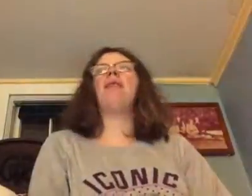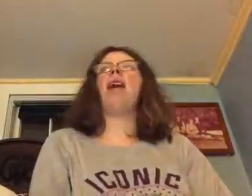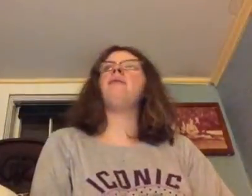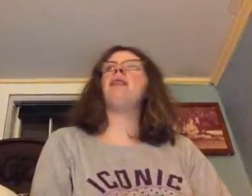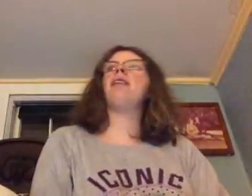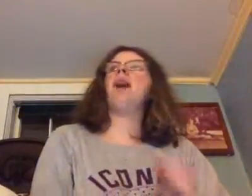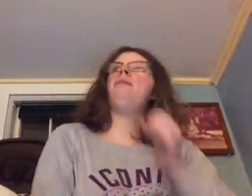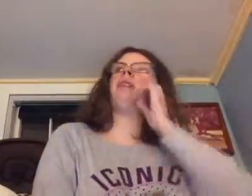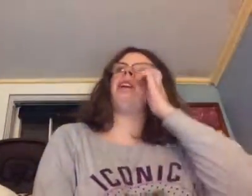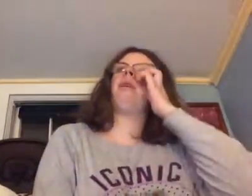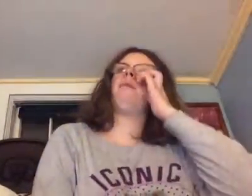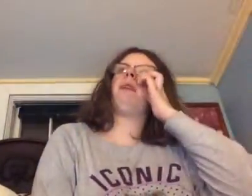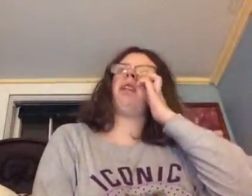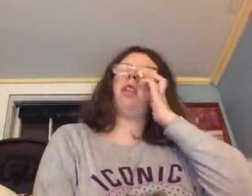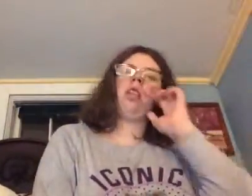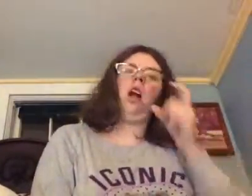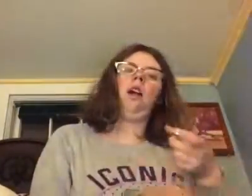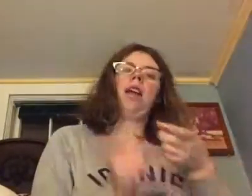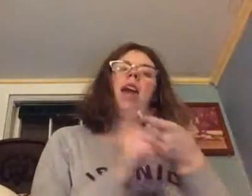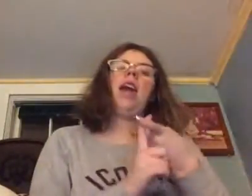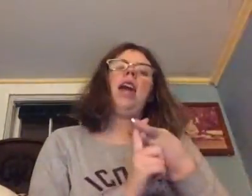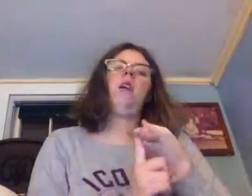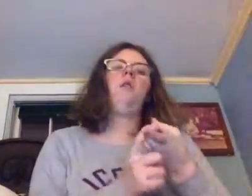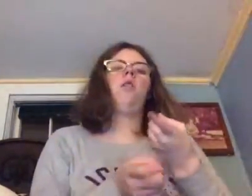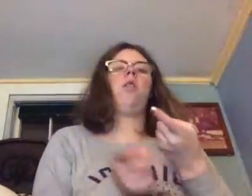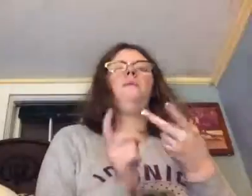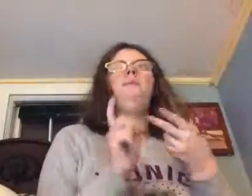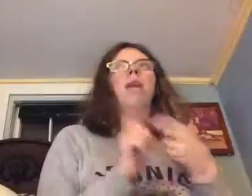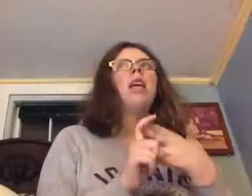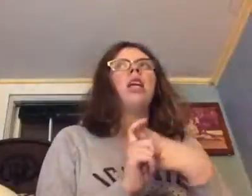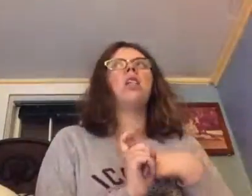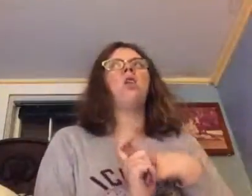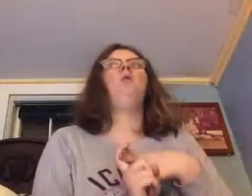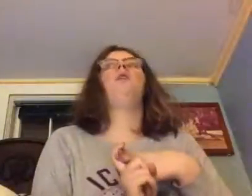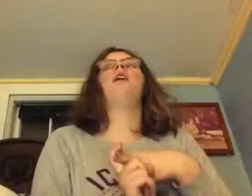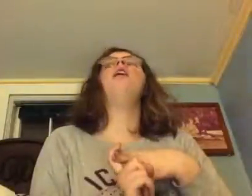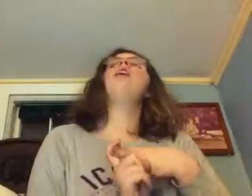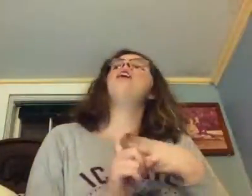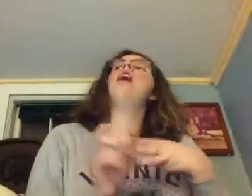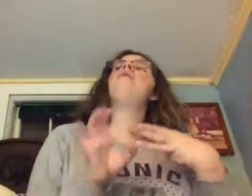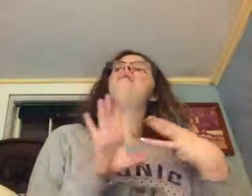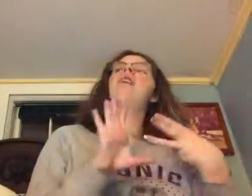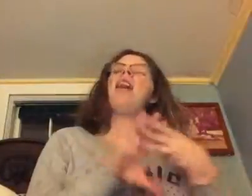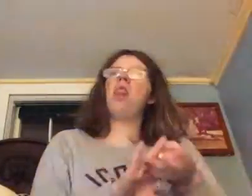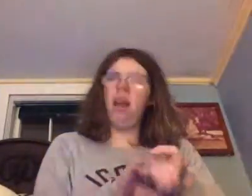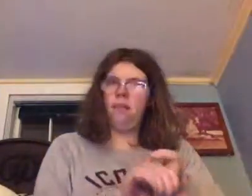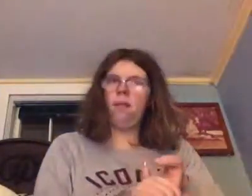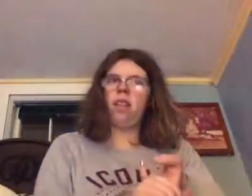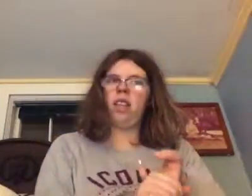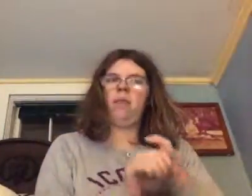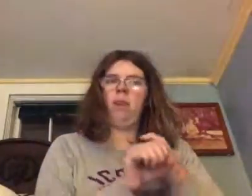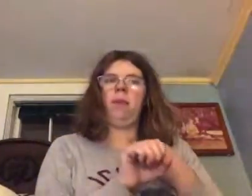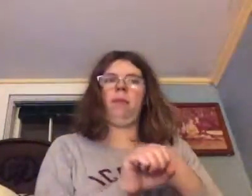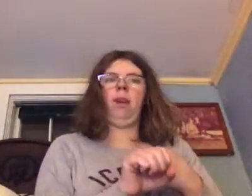my dad would pick us up and either bring us to the arcade or to the beach, or if we had a lot of homework to do, he would bring me over